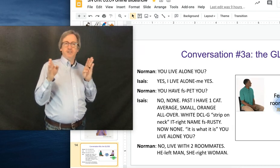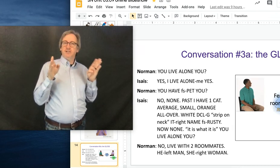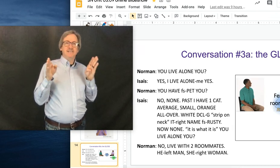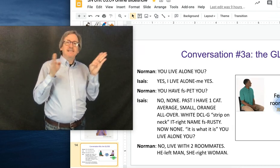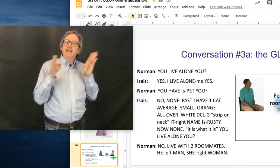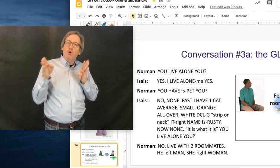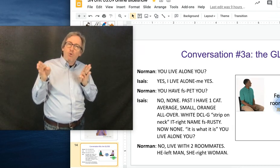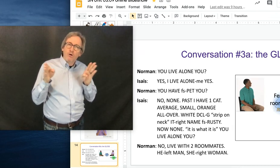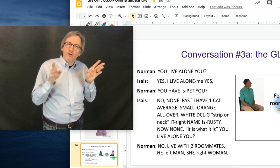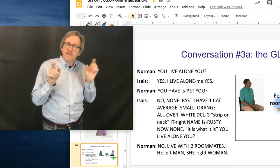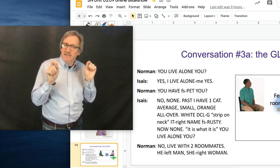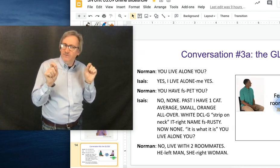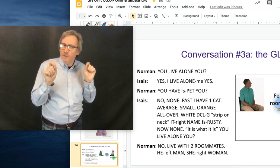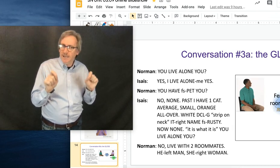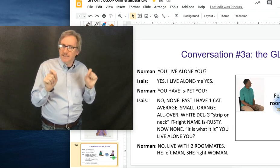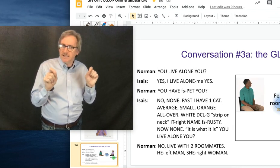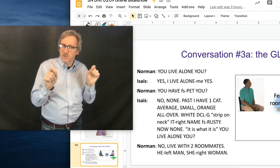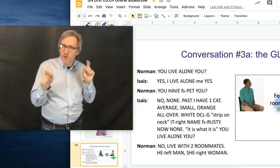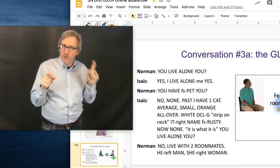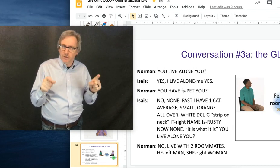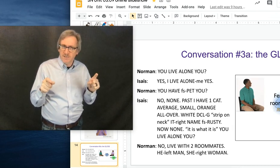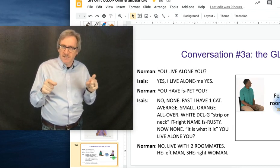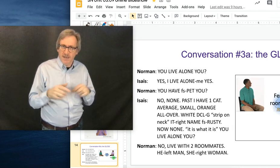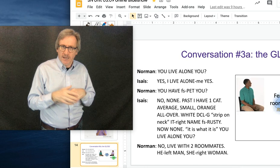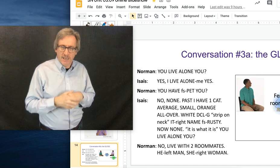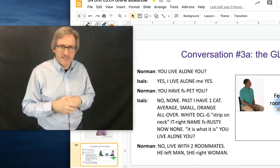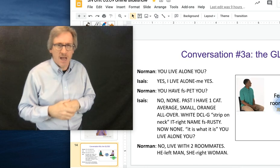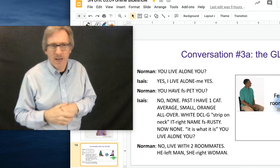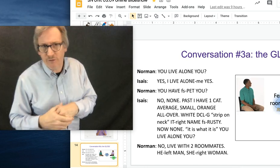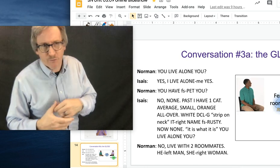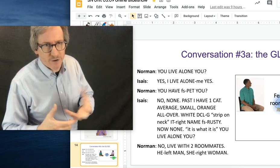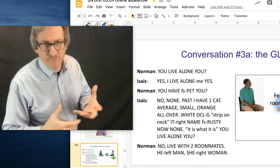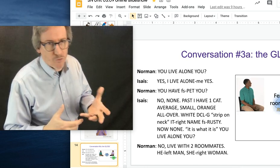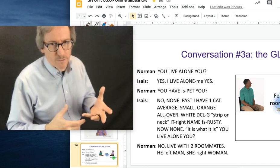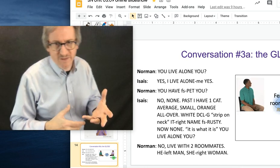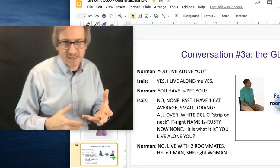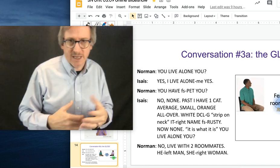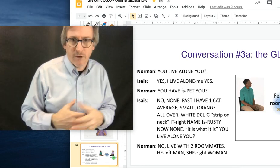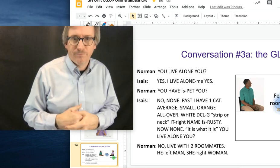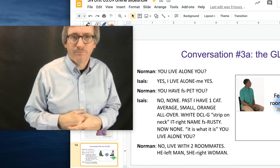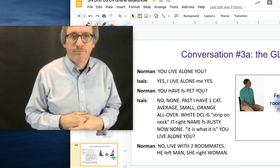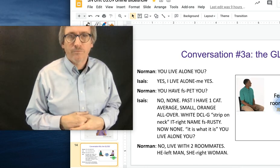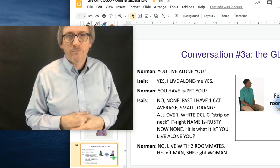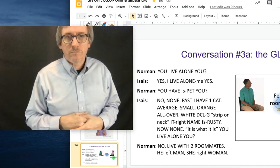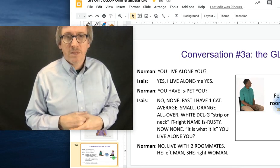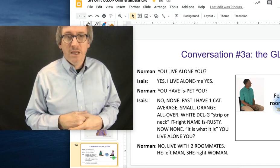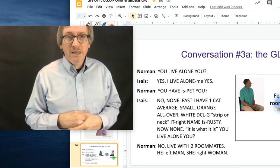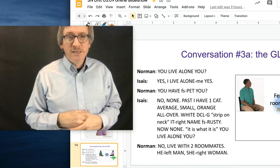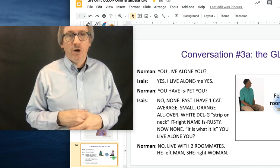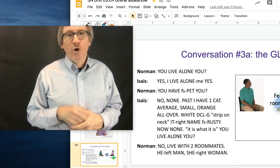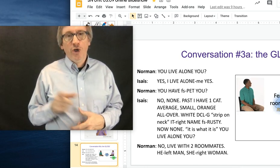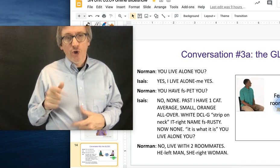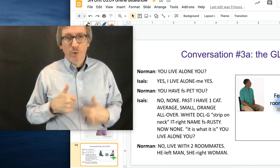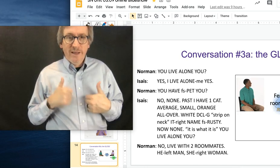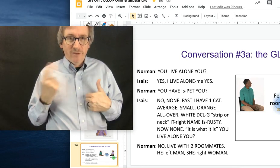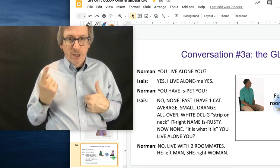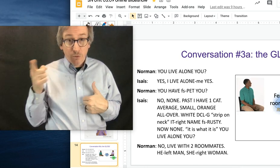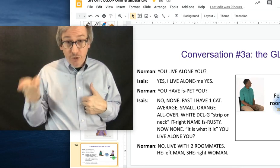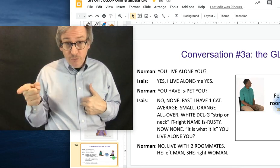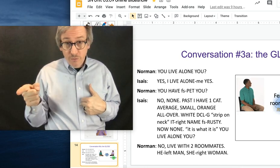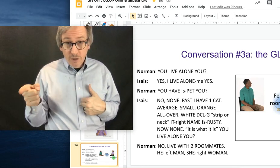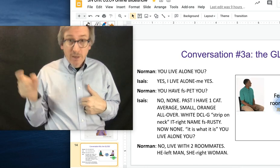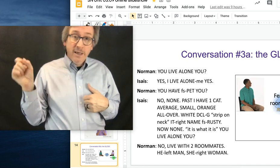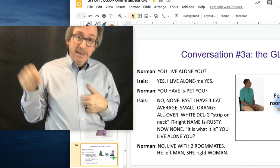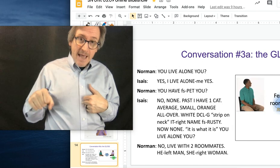It's just sign order to give you a hint as to what you should be signing. It's not the written form of ASL. So, you live